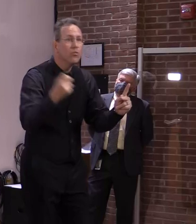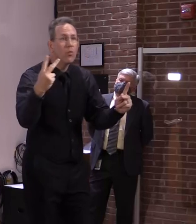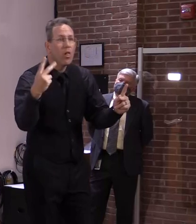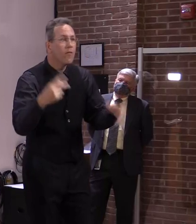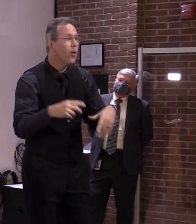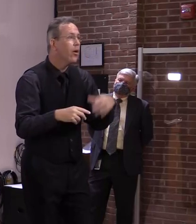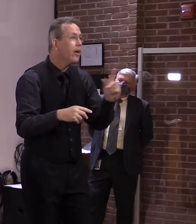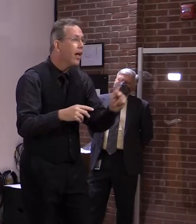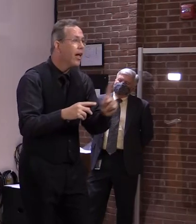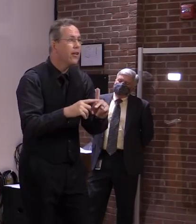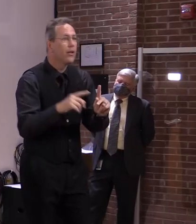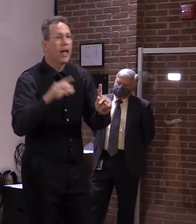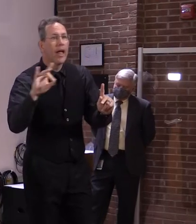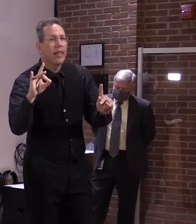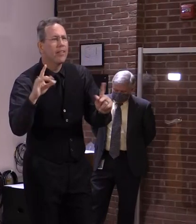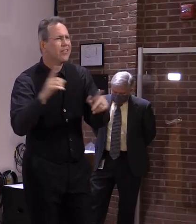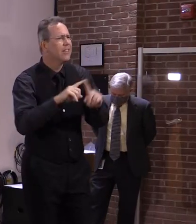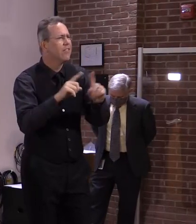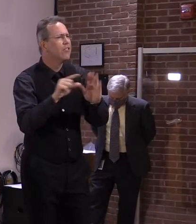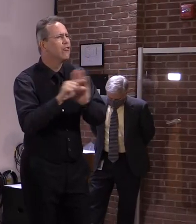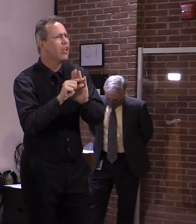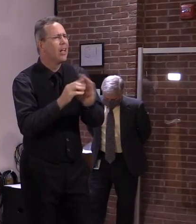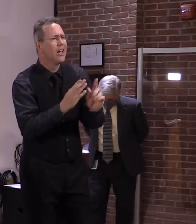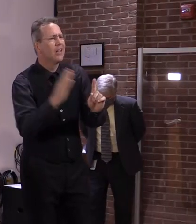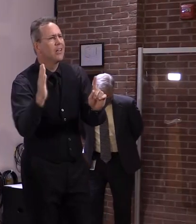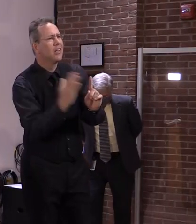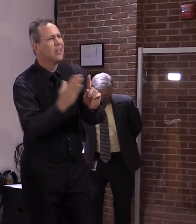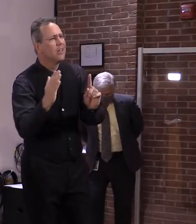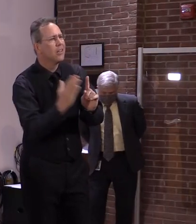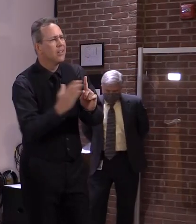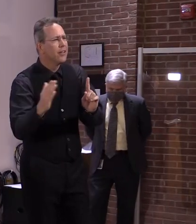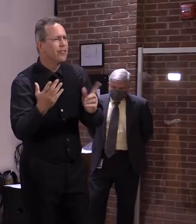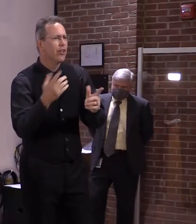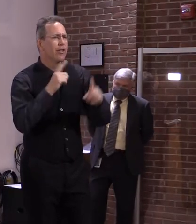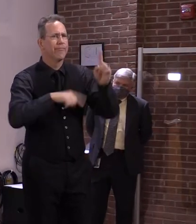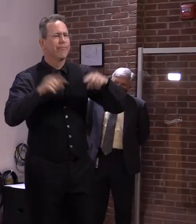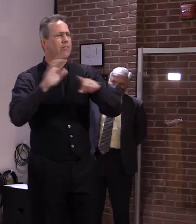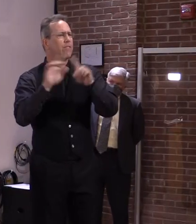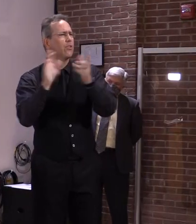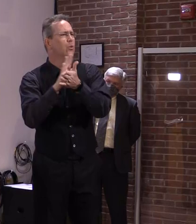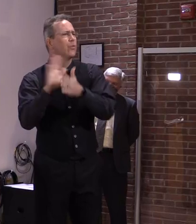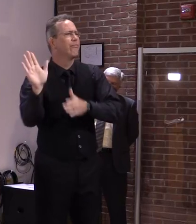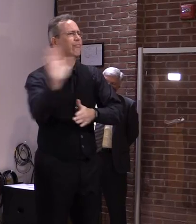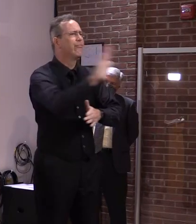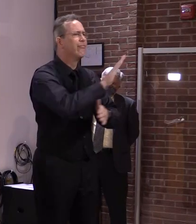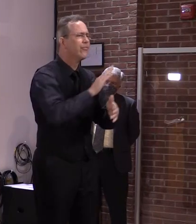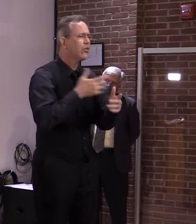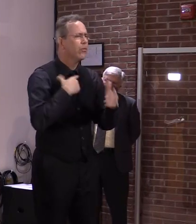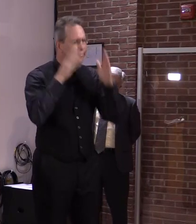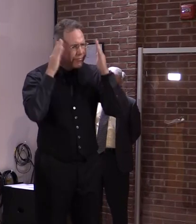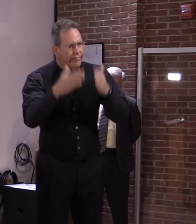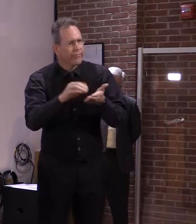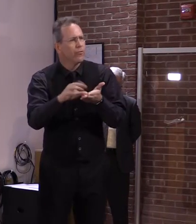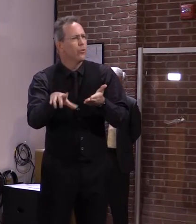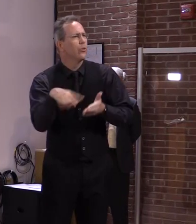8 schools that include elementary students. That's part of the dynamic as well. But I think, again, you know, this survey was designed to provide